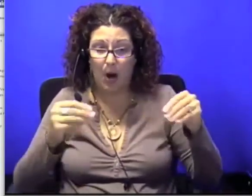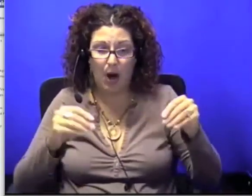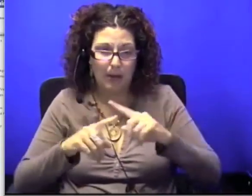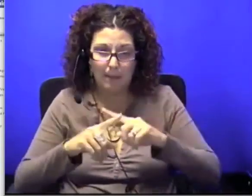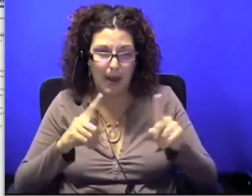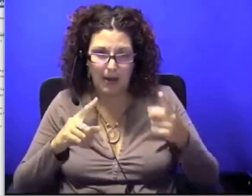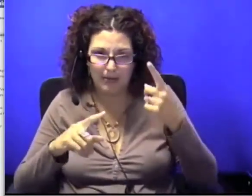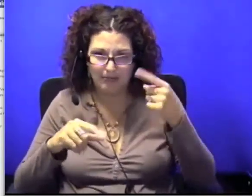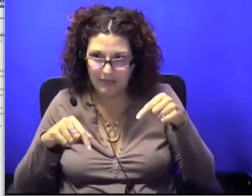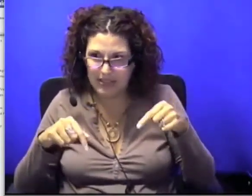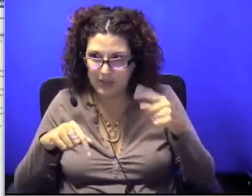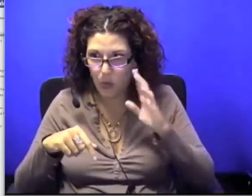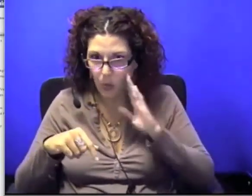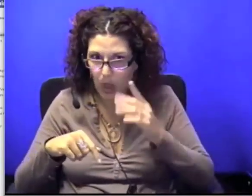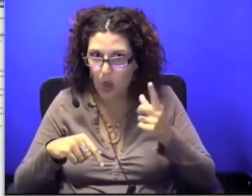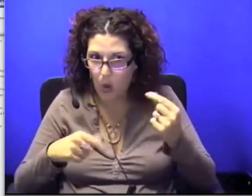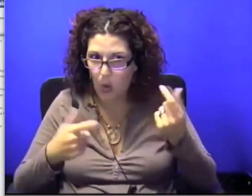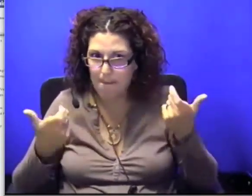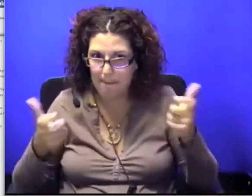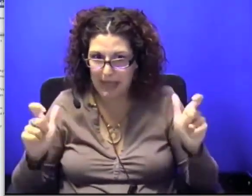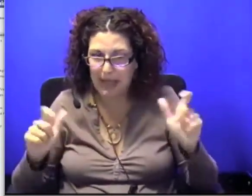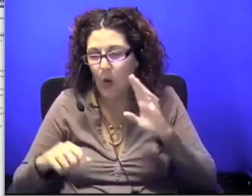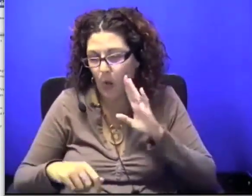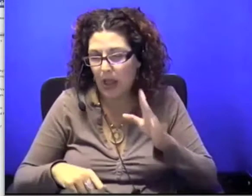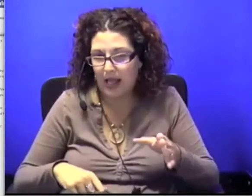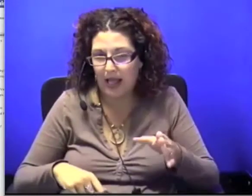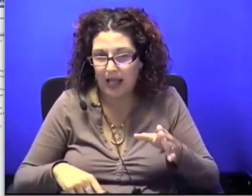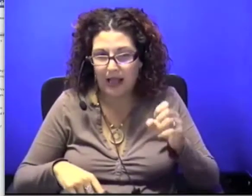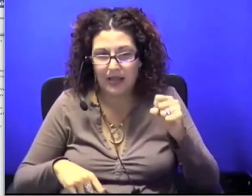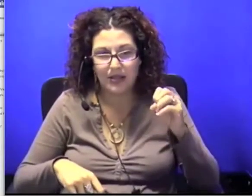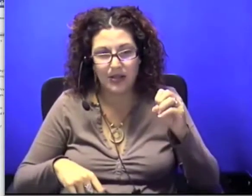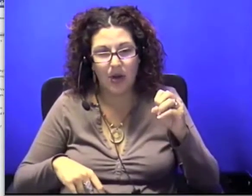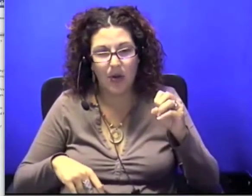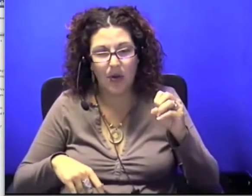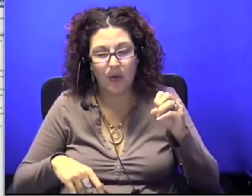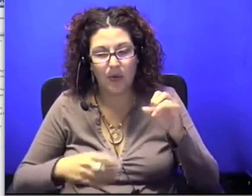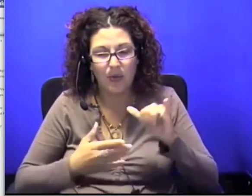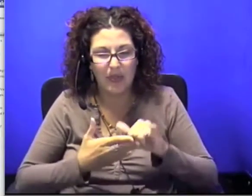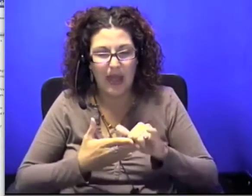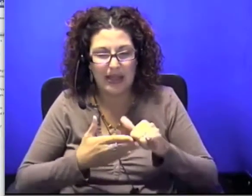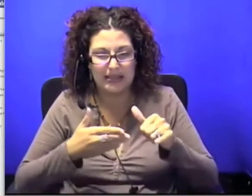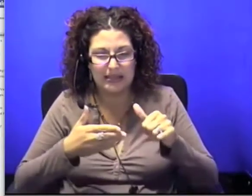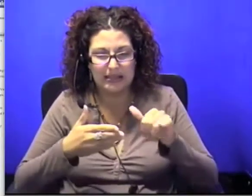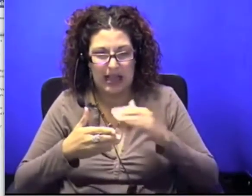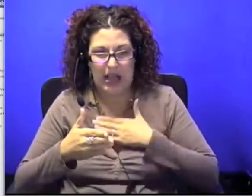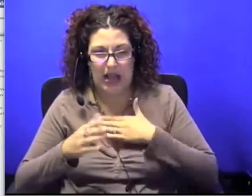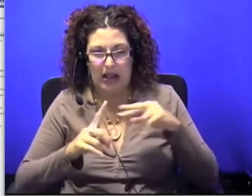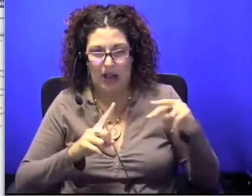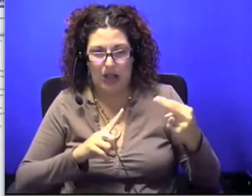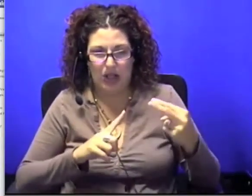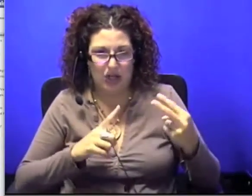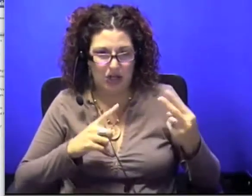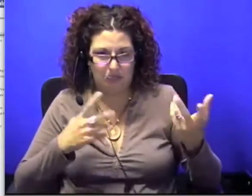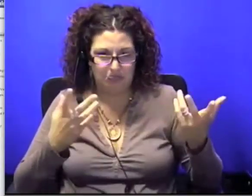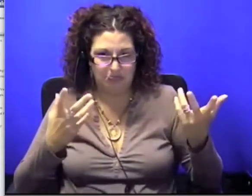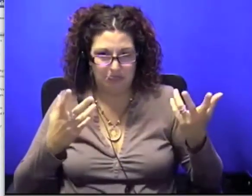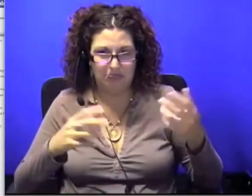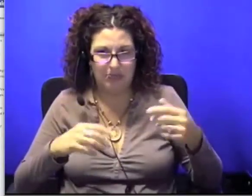every business that is going to go long term and go big. And so yeah, that's the way that I view it. Is that it doesn't